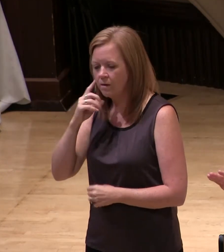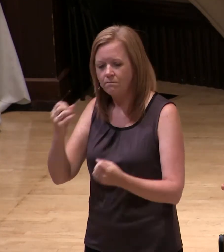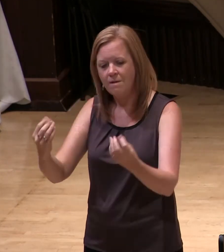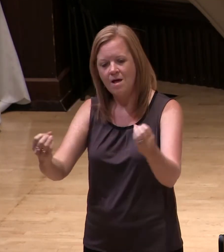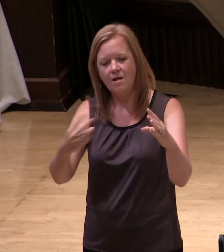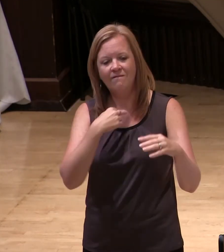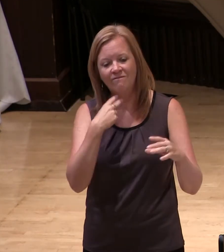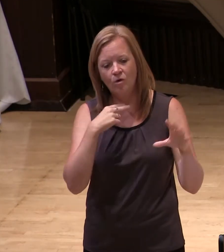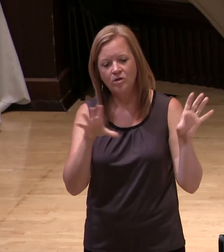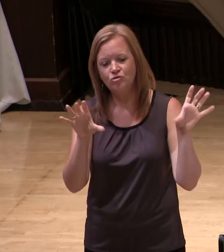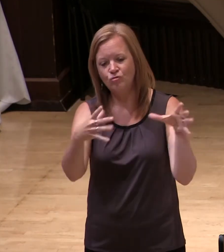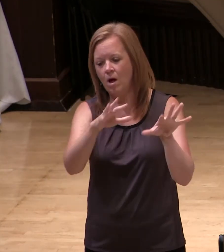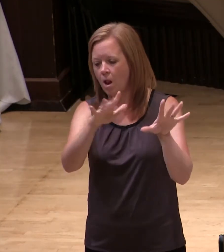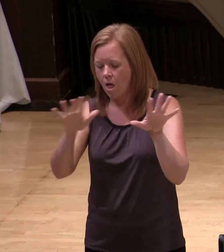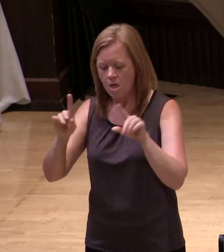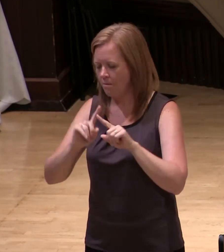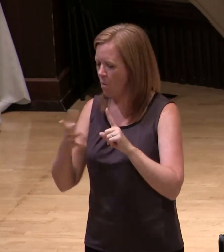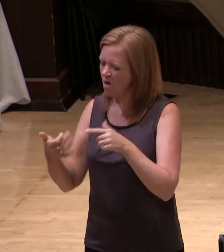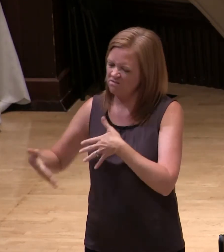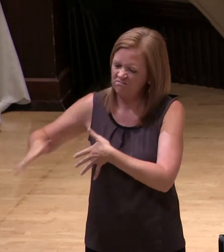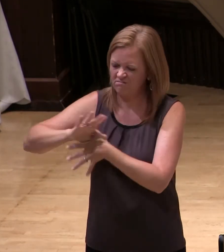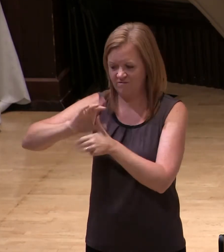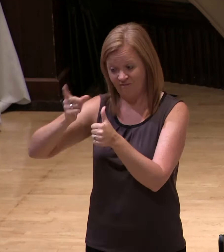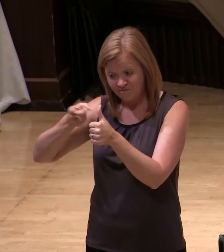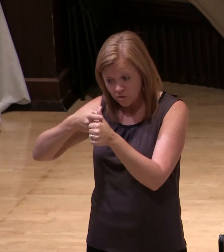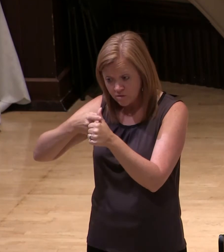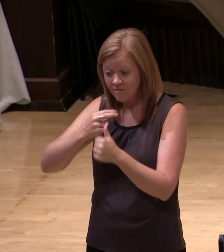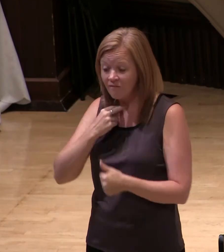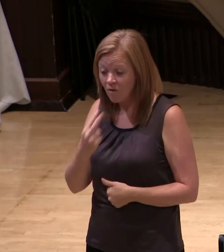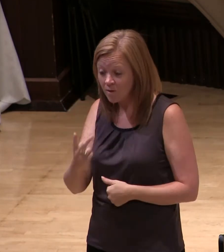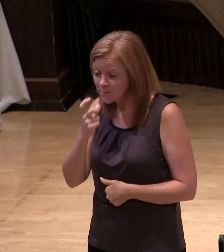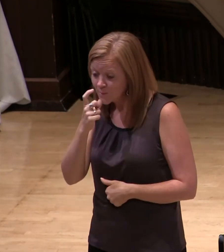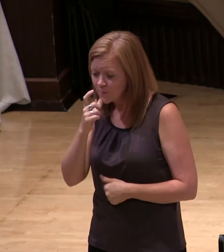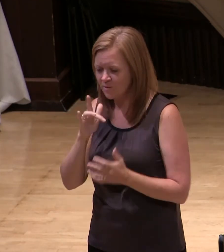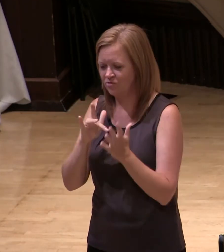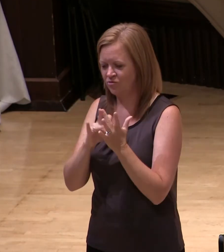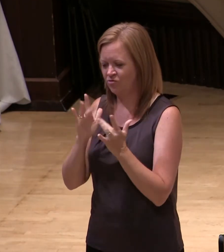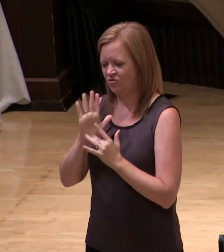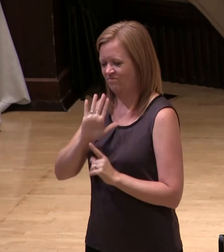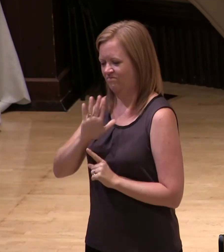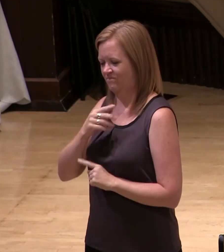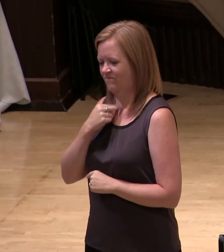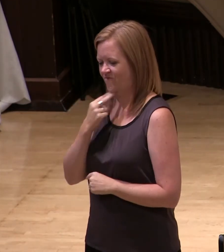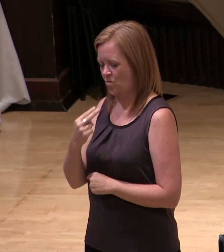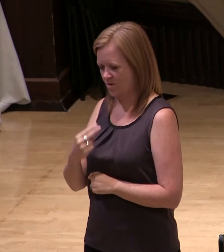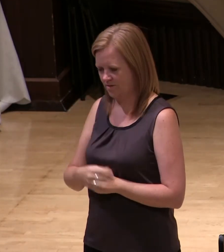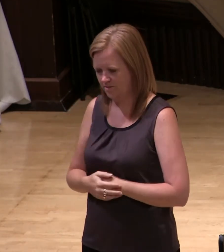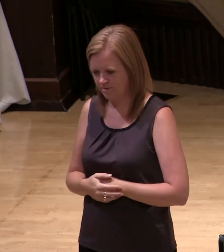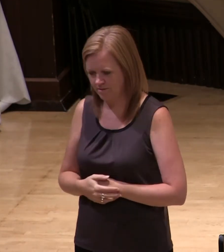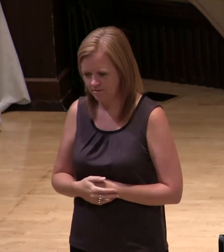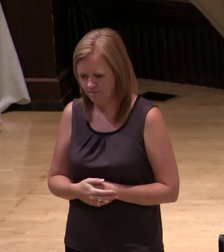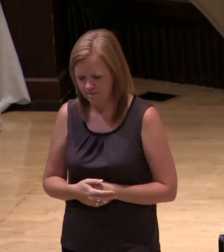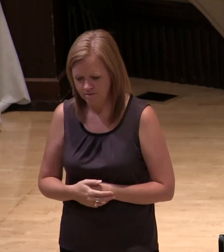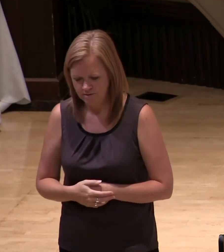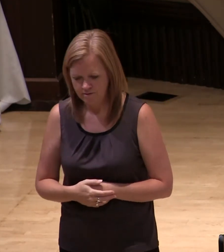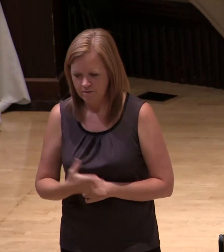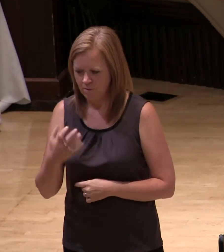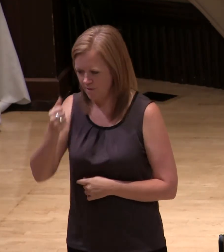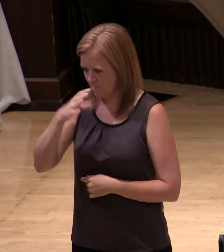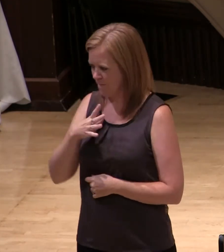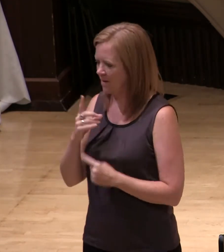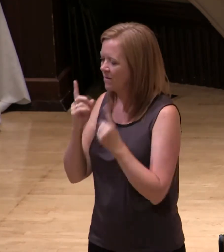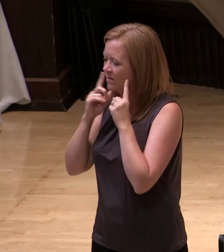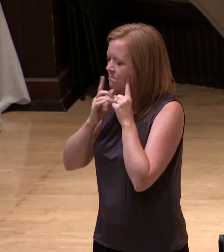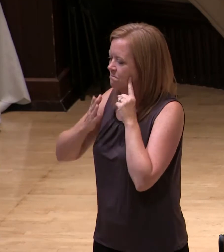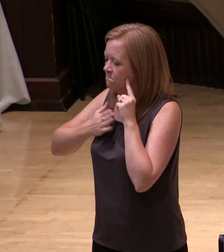the crowd, but he wanted the primary voice in his life to be Jesus' voice. He wanted the man to hear